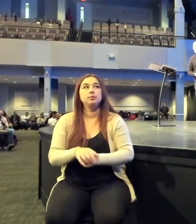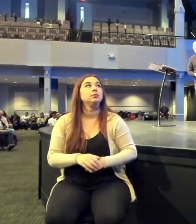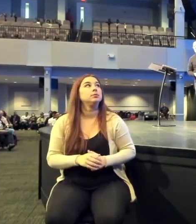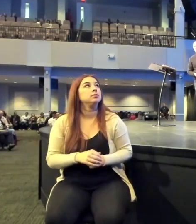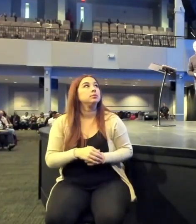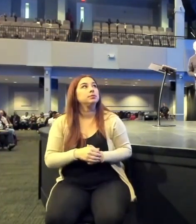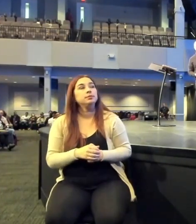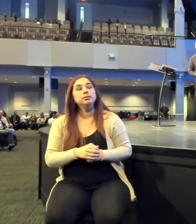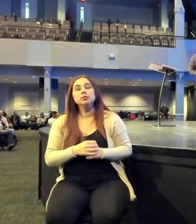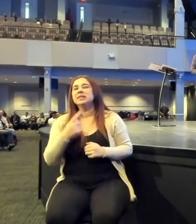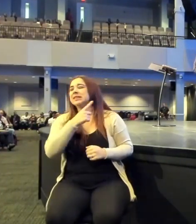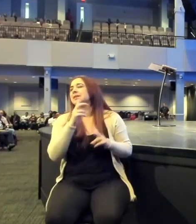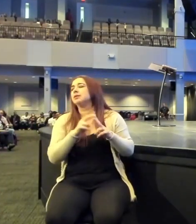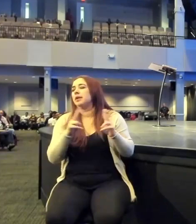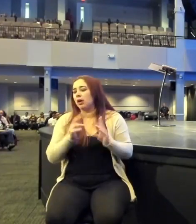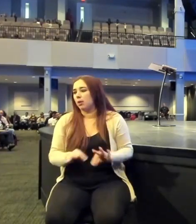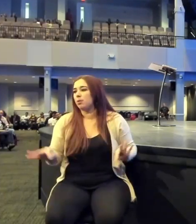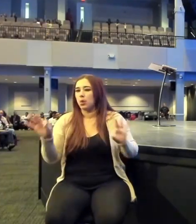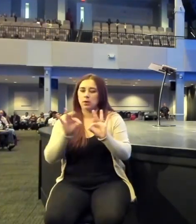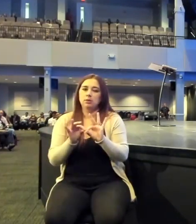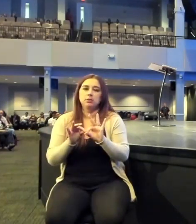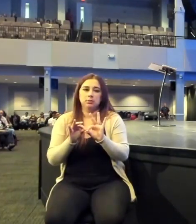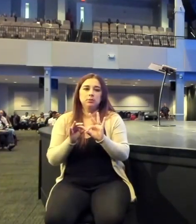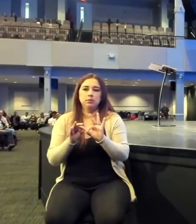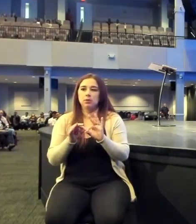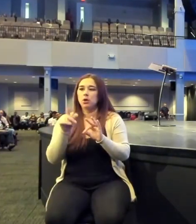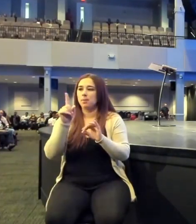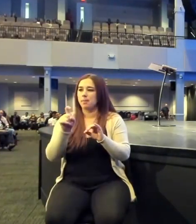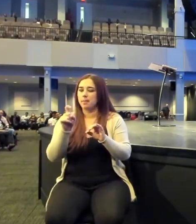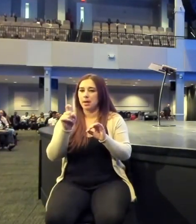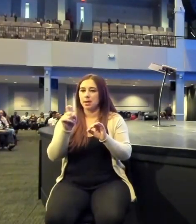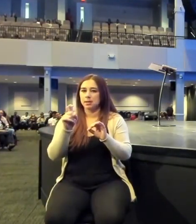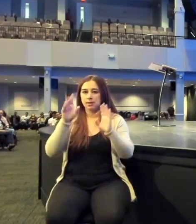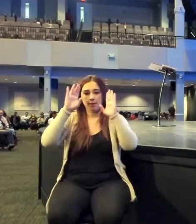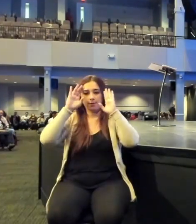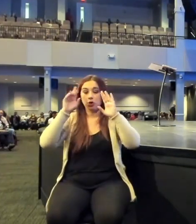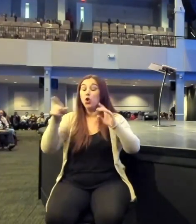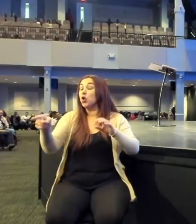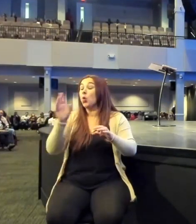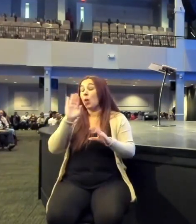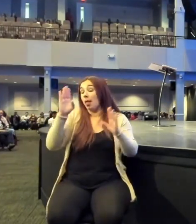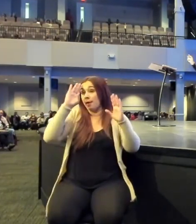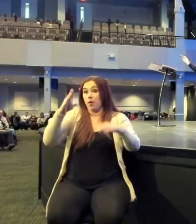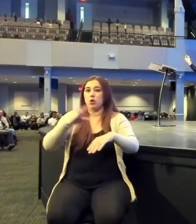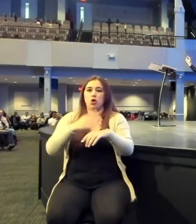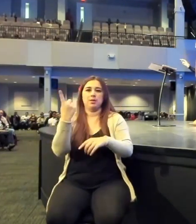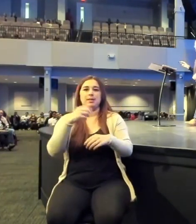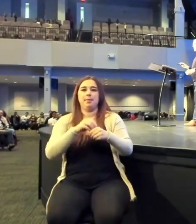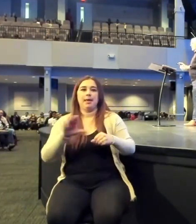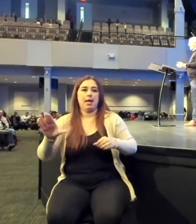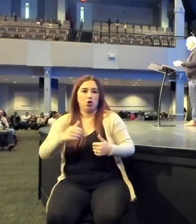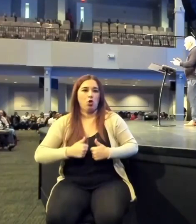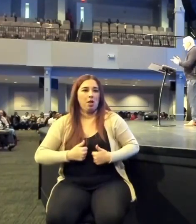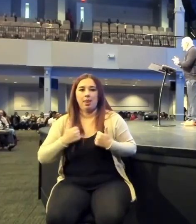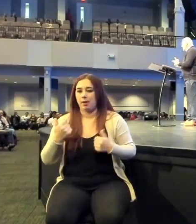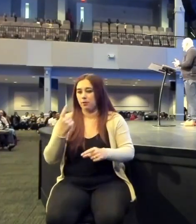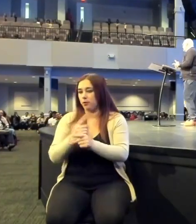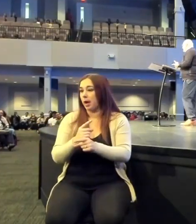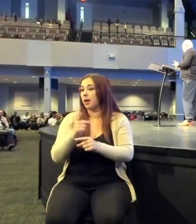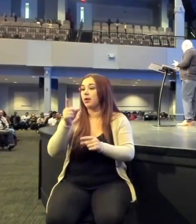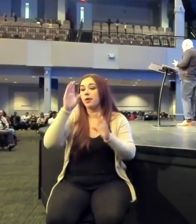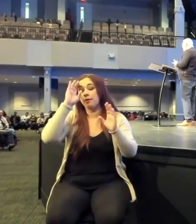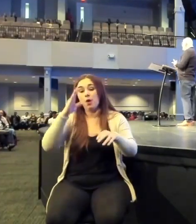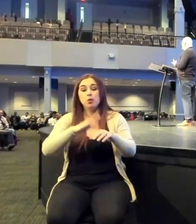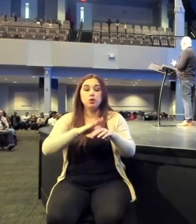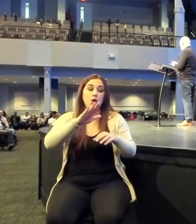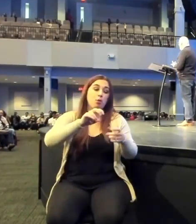This is extremely important. You're going to focus on something in your life always. You're always focusing on something. You're focusing on